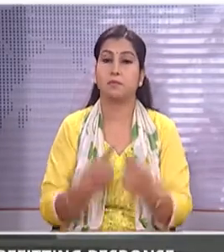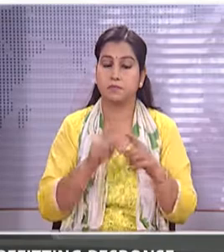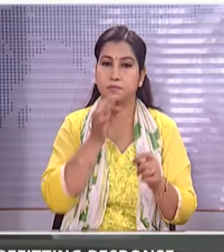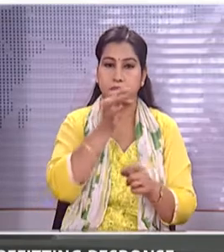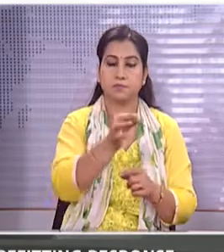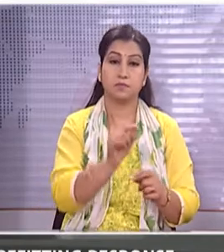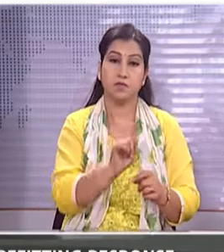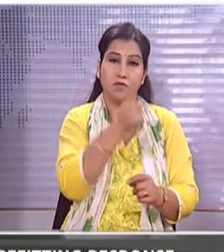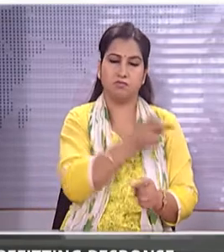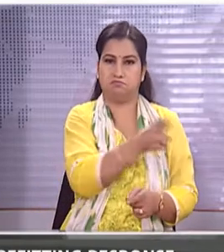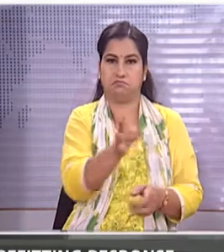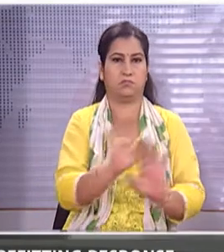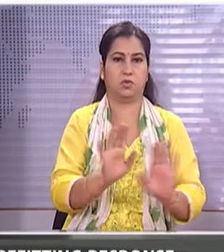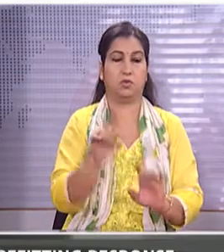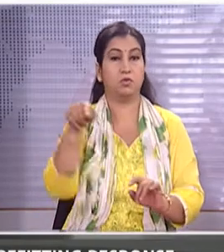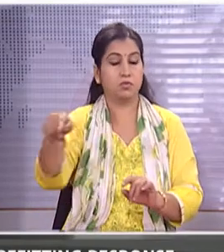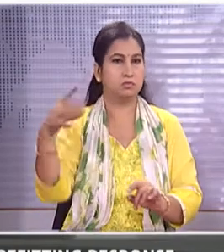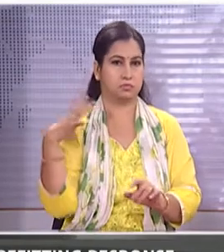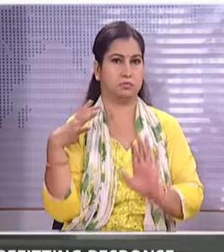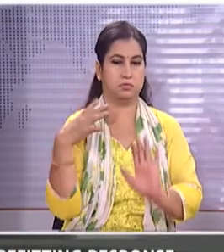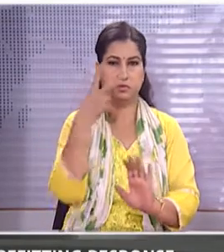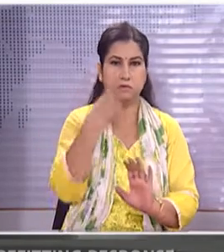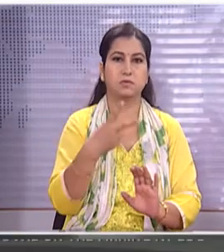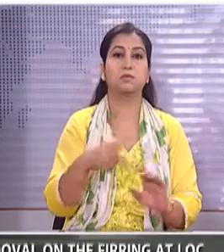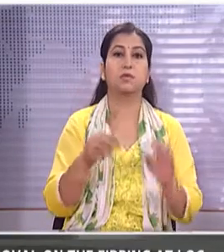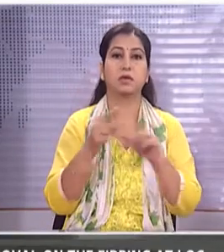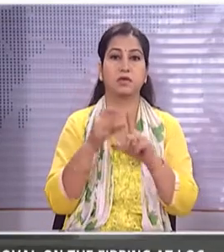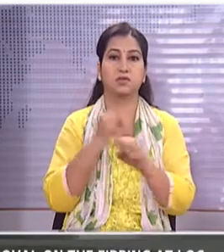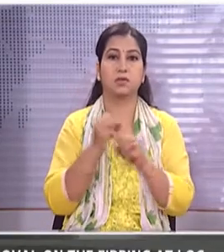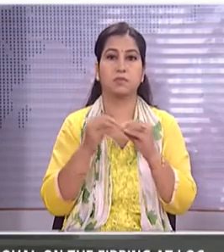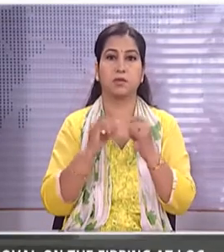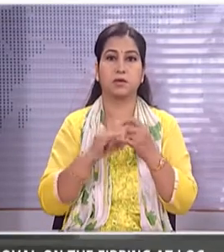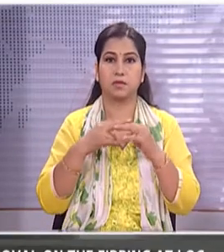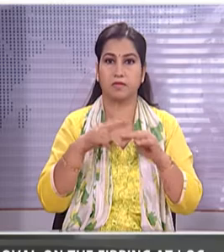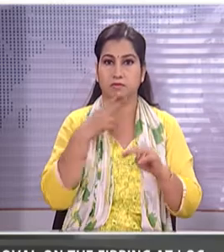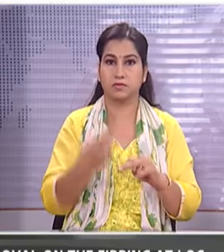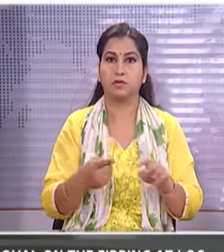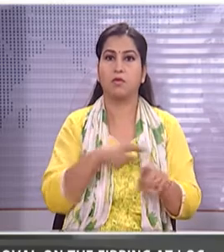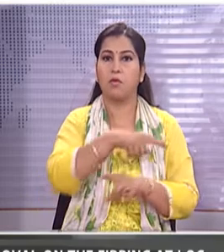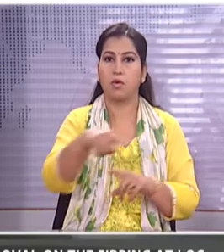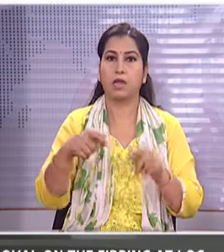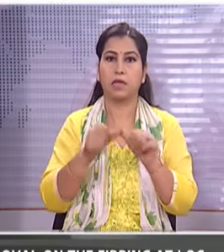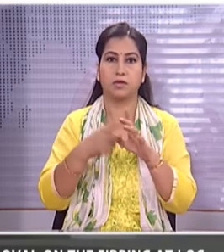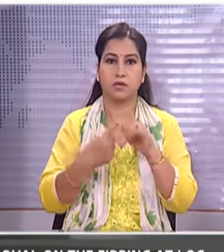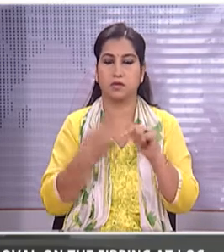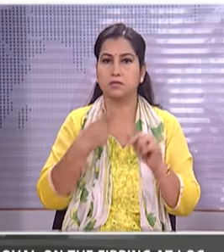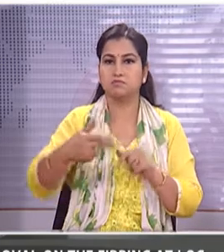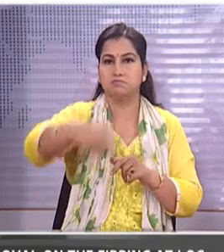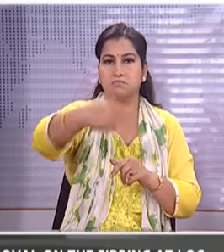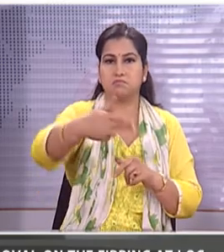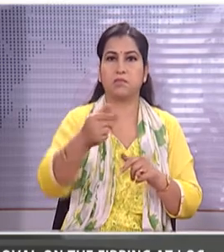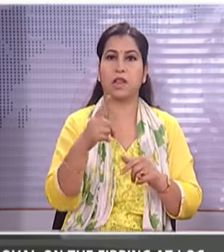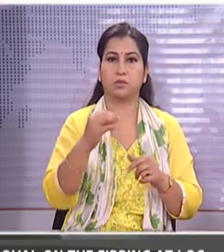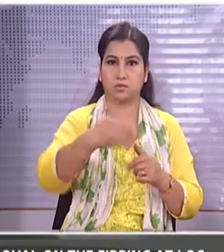but has also asked them not to fire first. DG BSF has also briefed NSA Ajit Dobhal on the ongoing fire at the